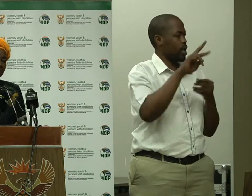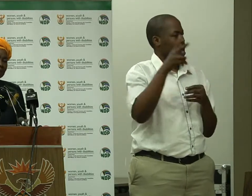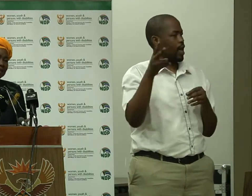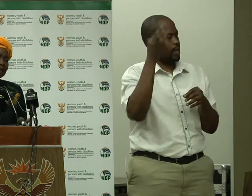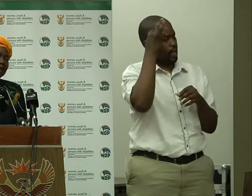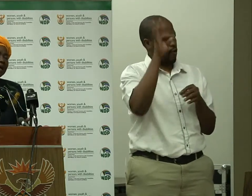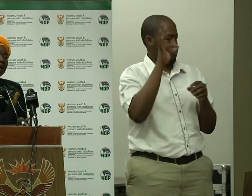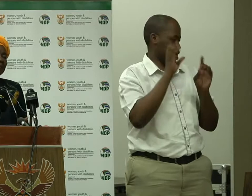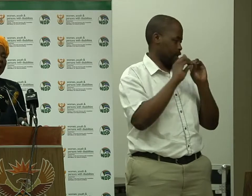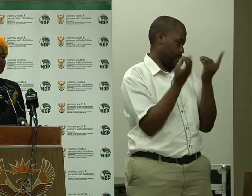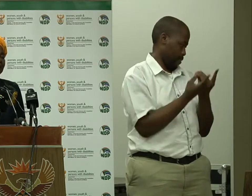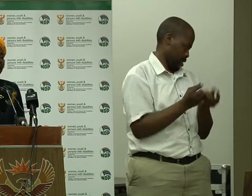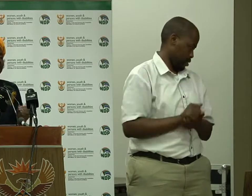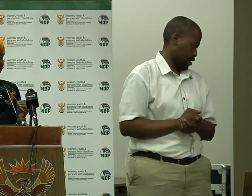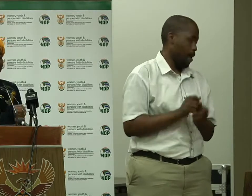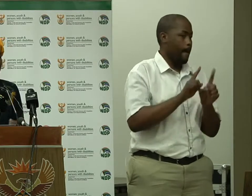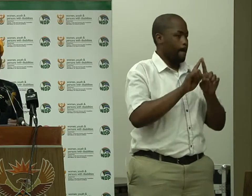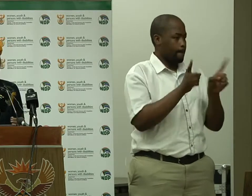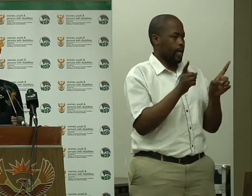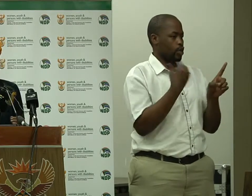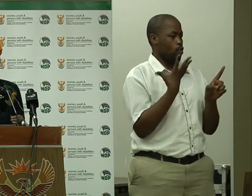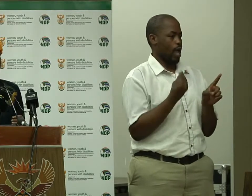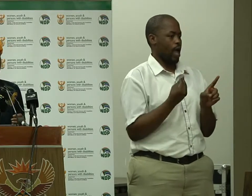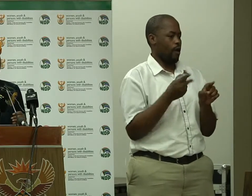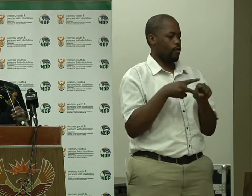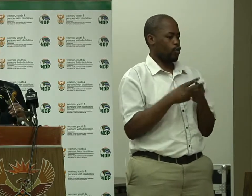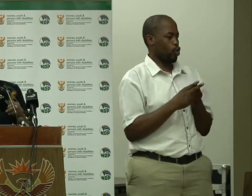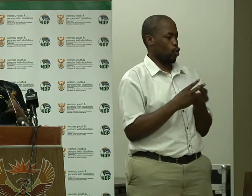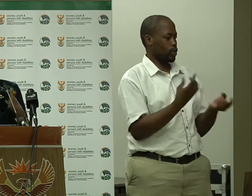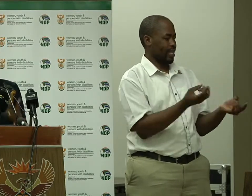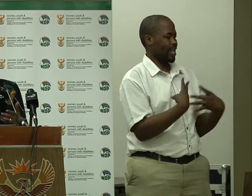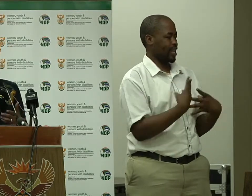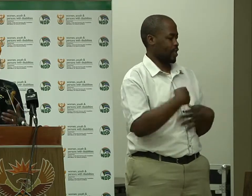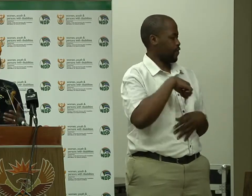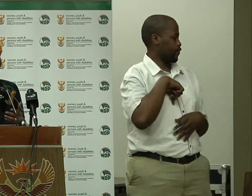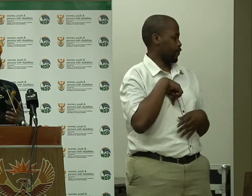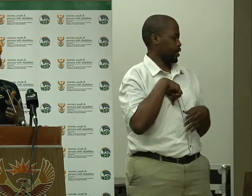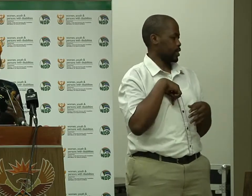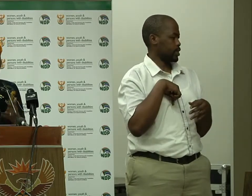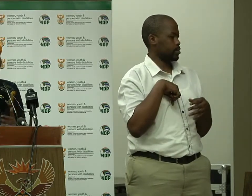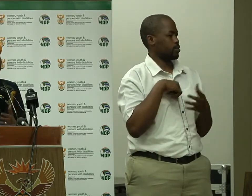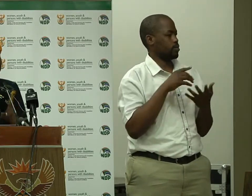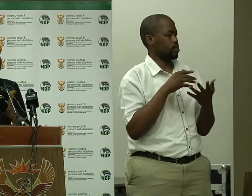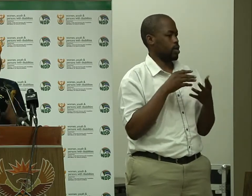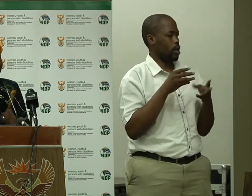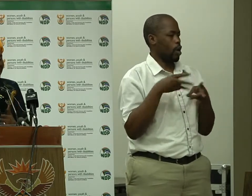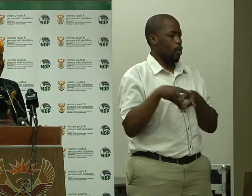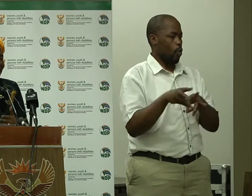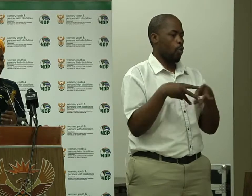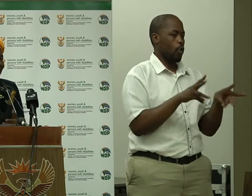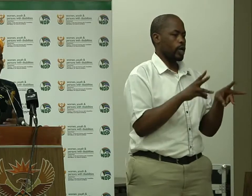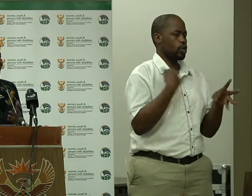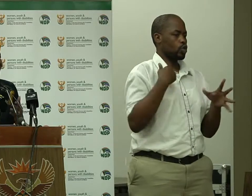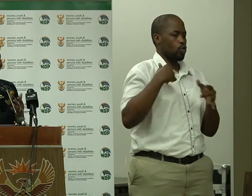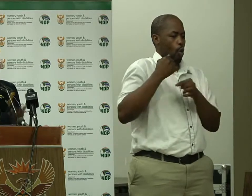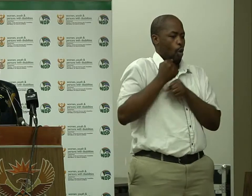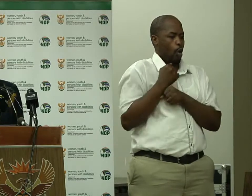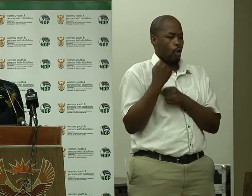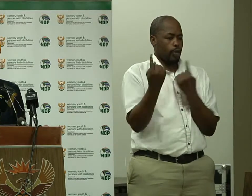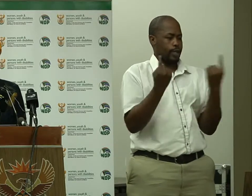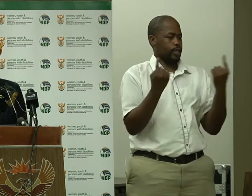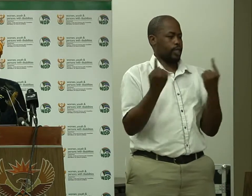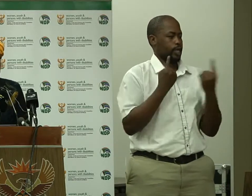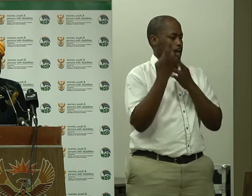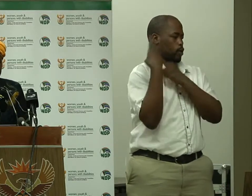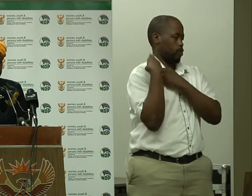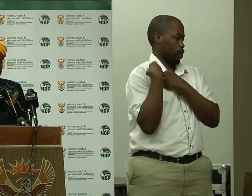government departments, but we have instruments that give us the facts to hold each other